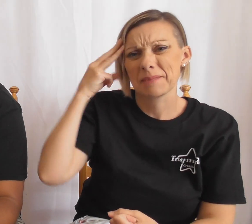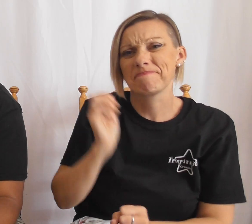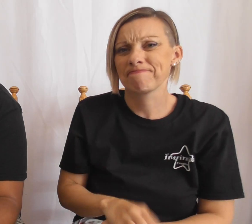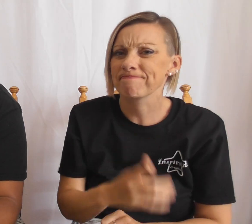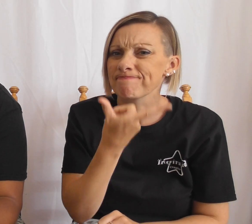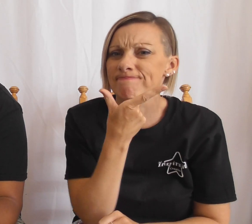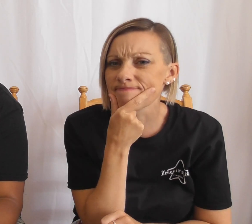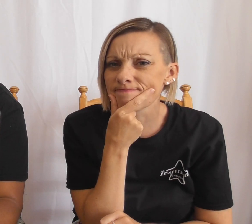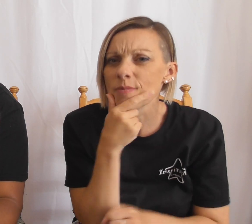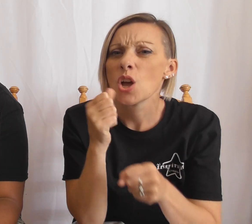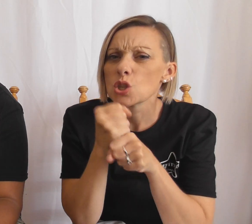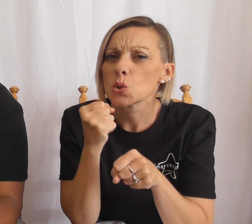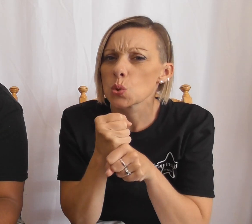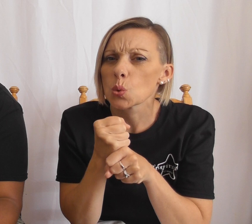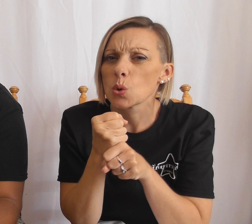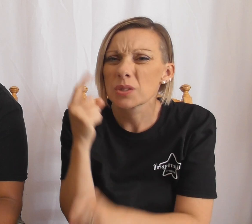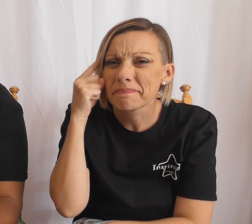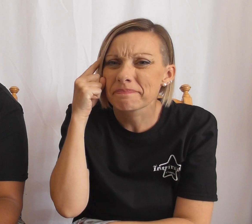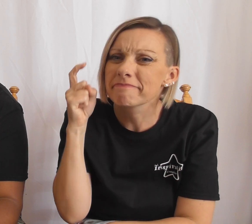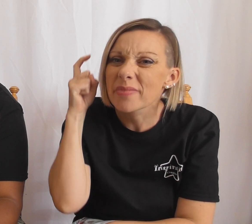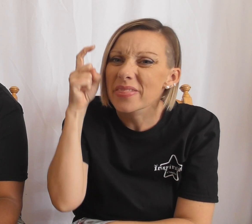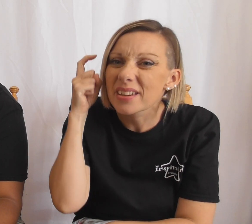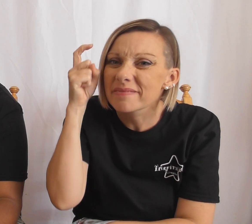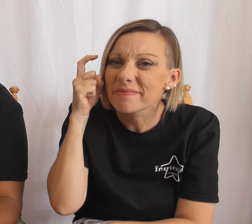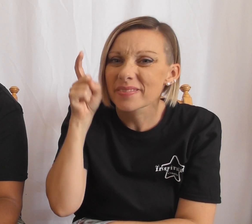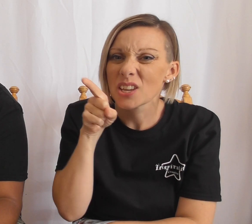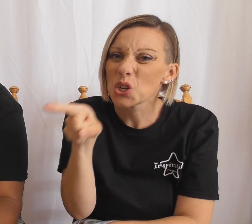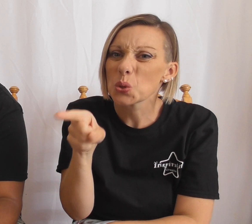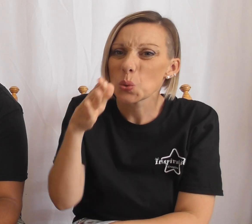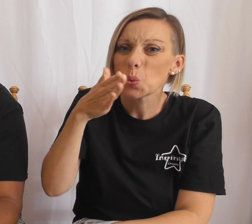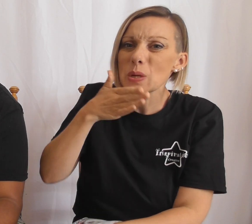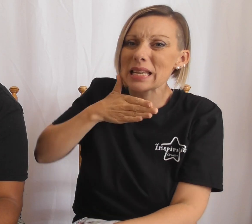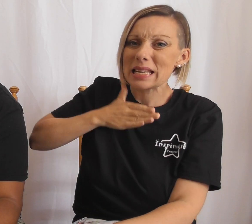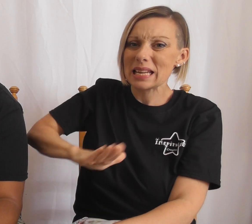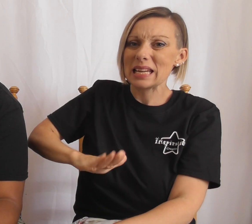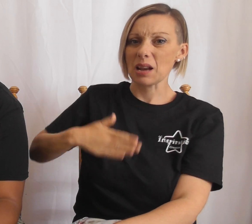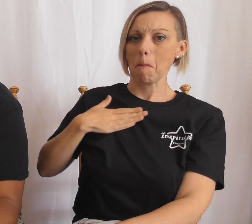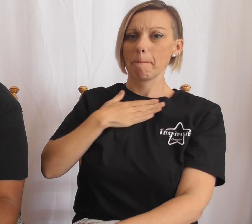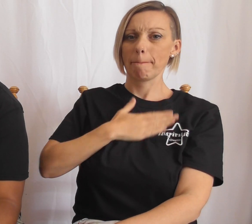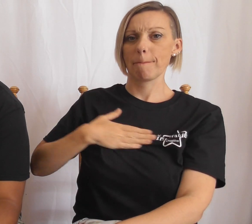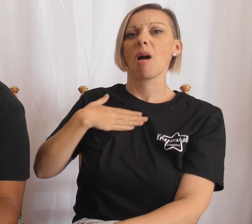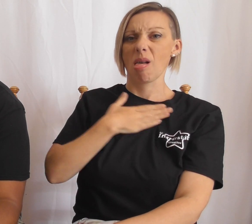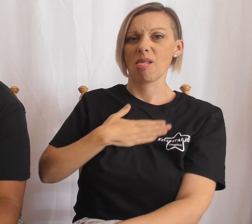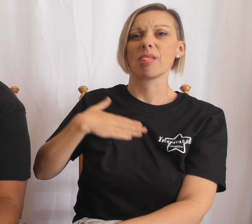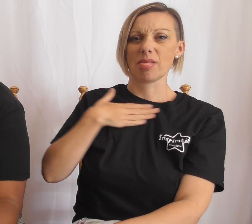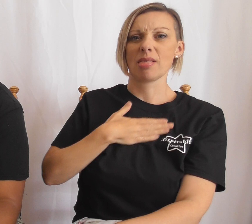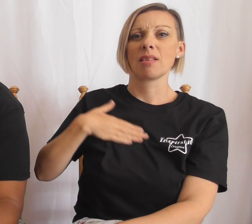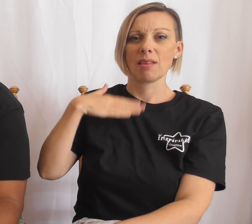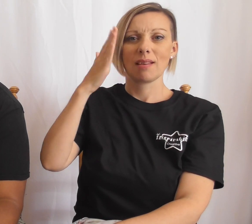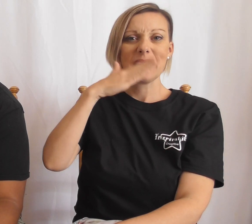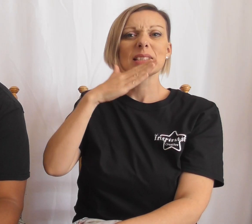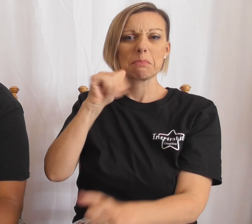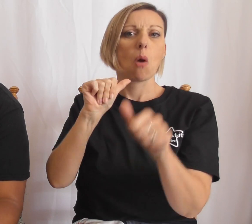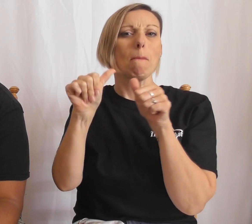George, maybe you should have a bath. So just to make you smell nice, and maybe a